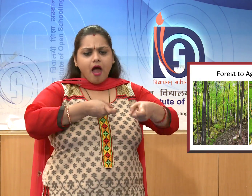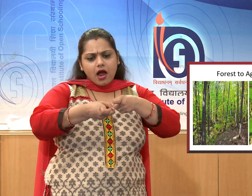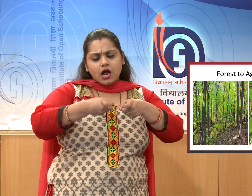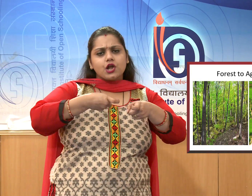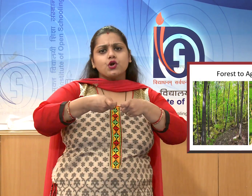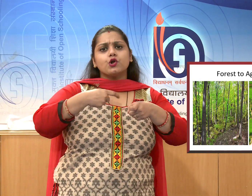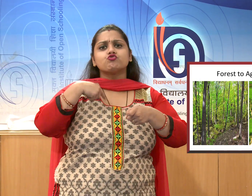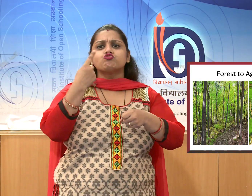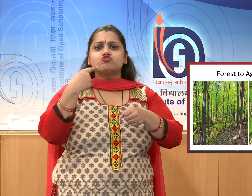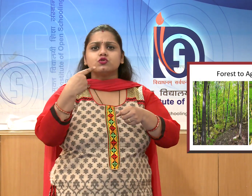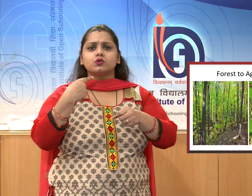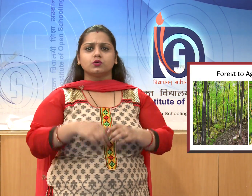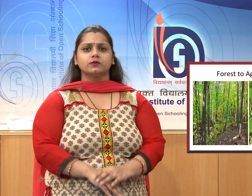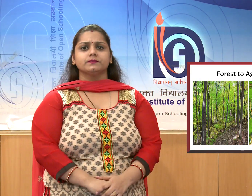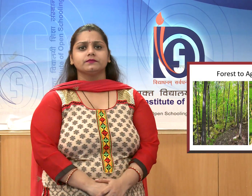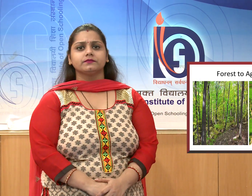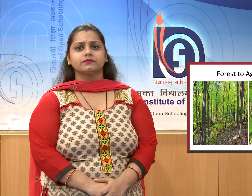according to the exact area of land.